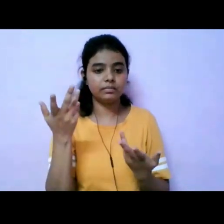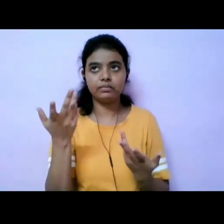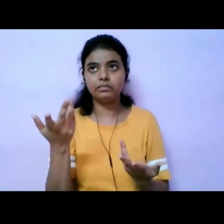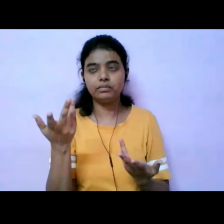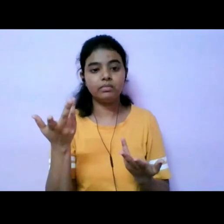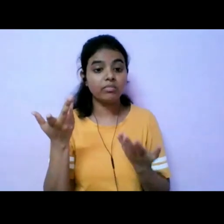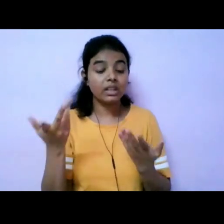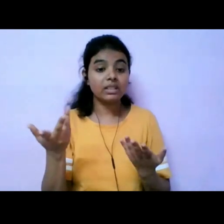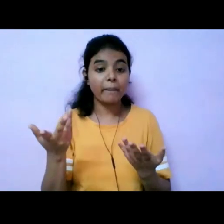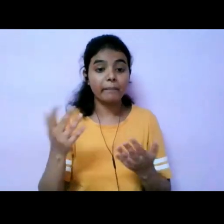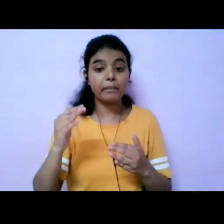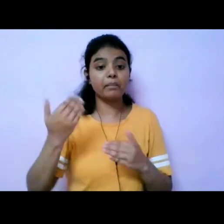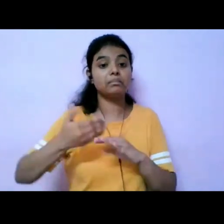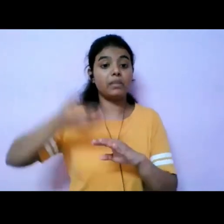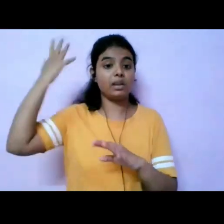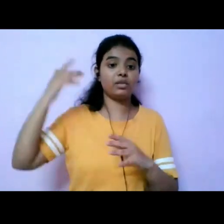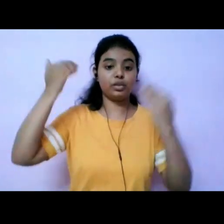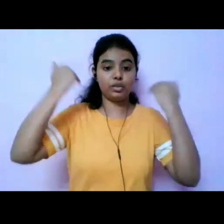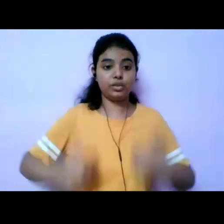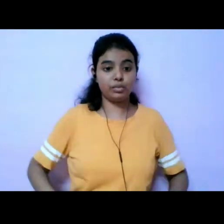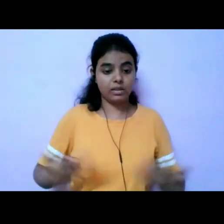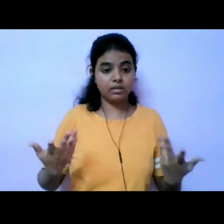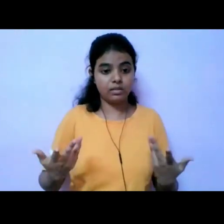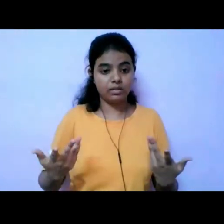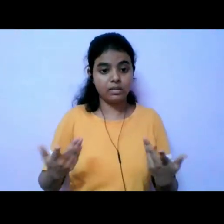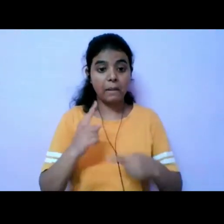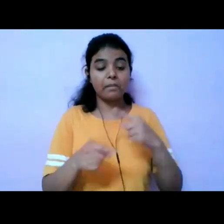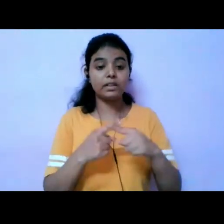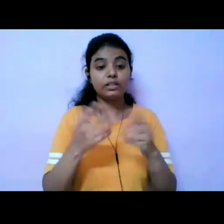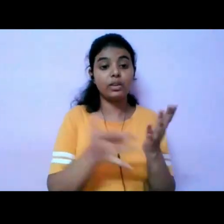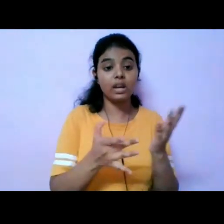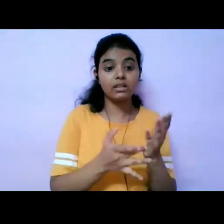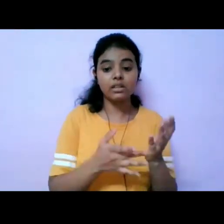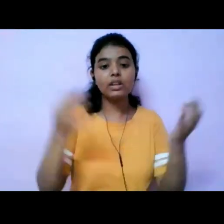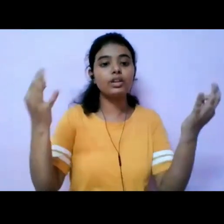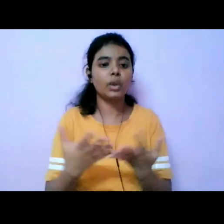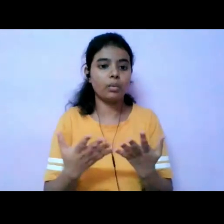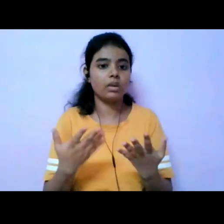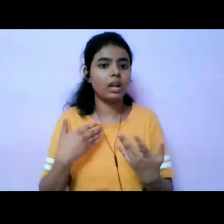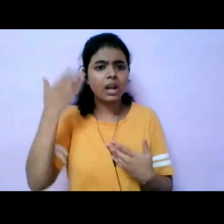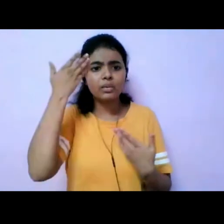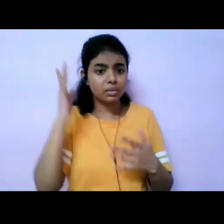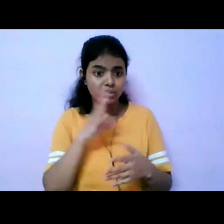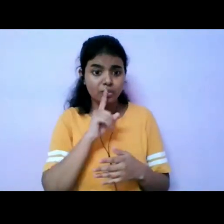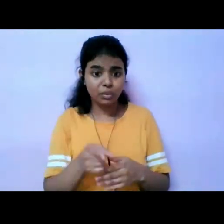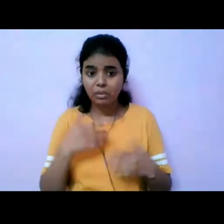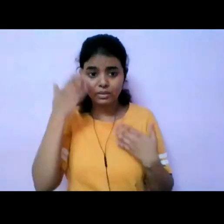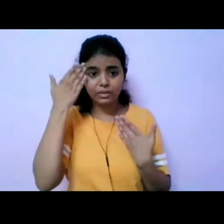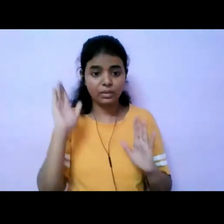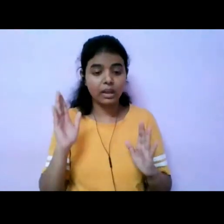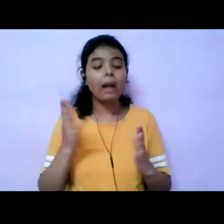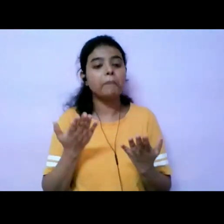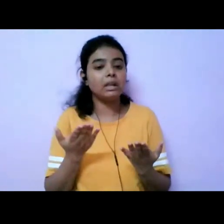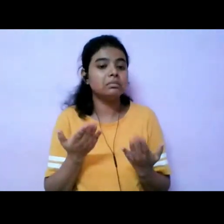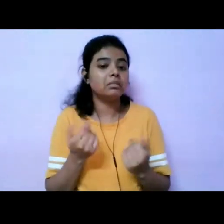the post-human, that technology and the post-human will be the new age. I don't know if that's true, but I can